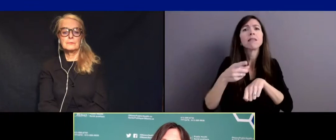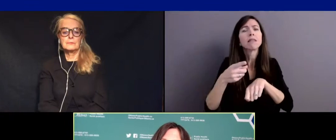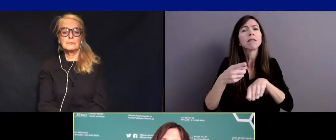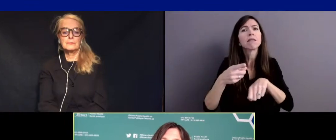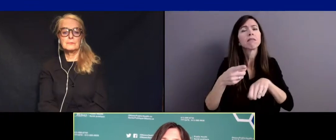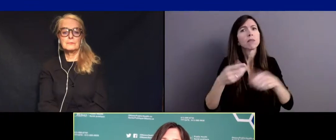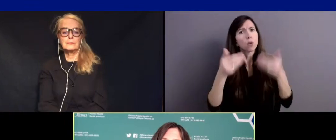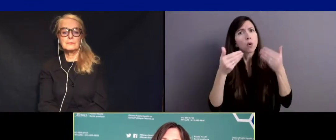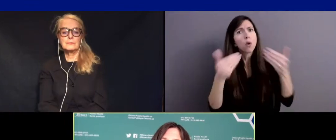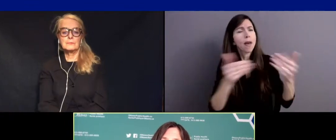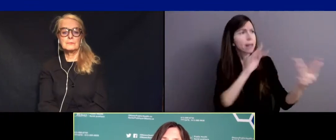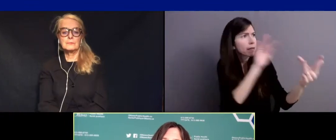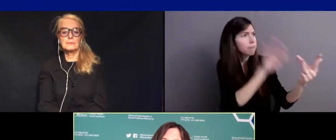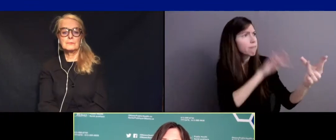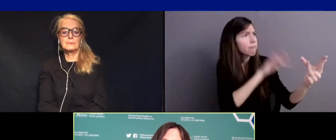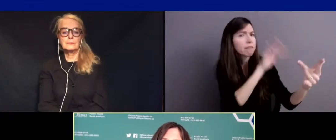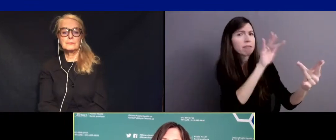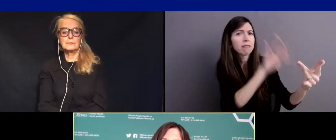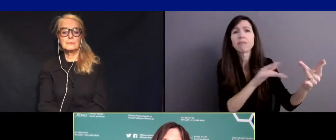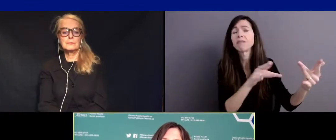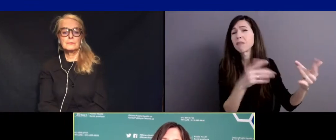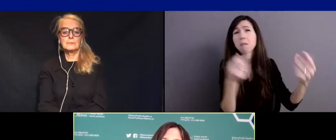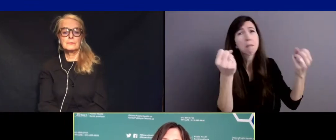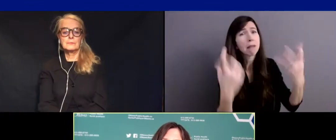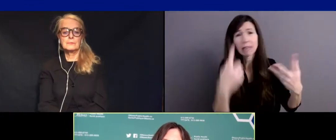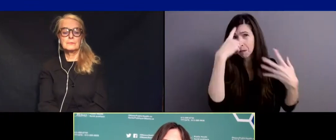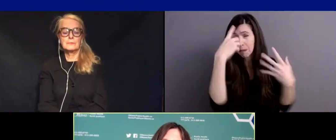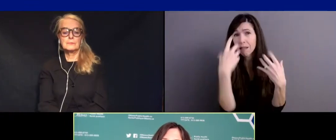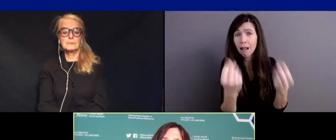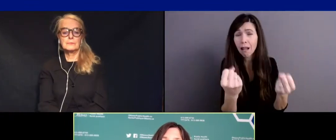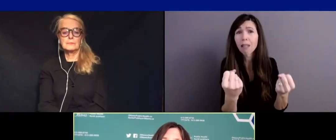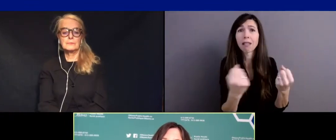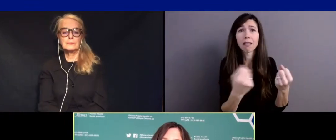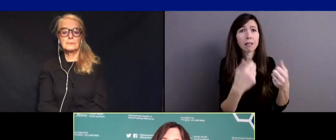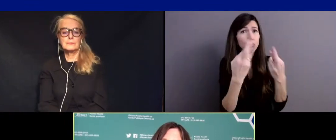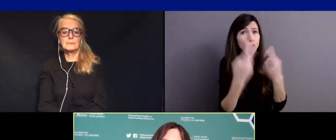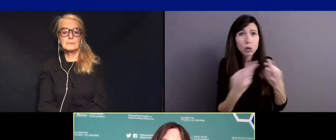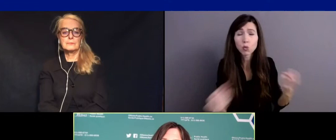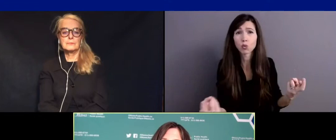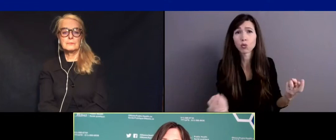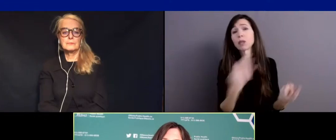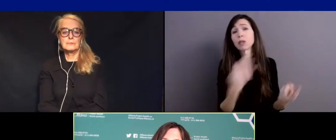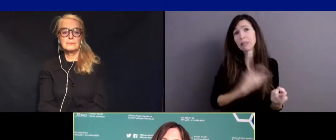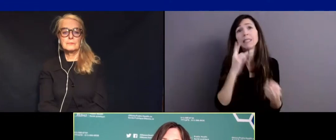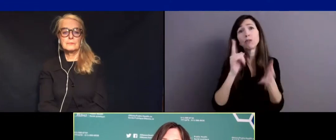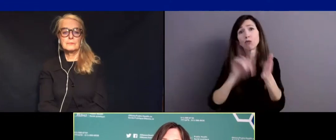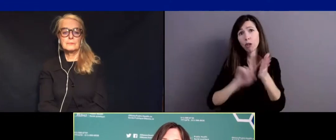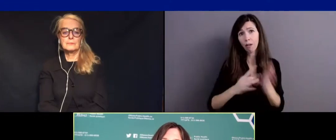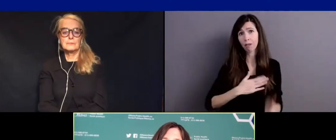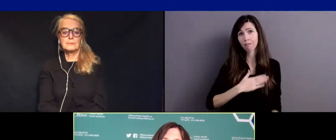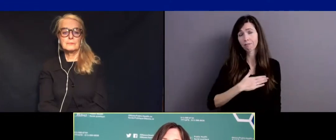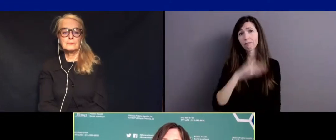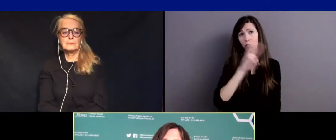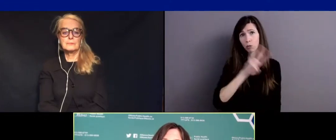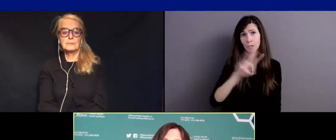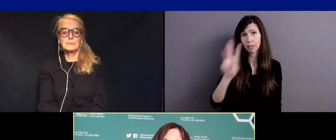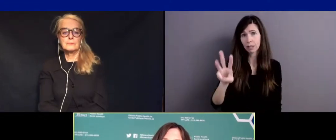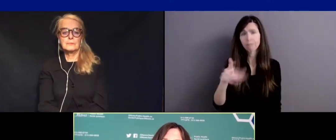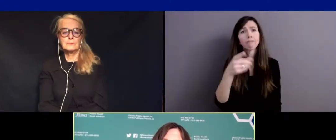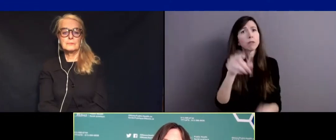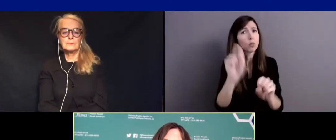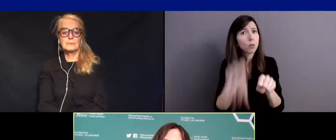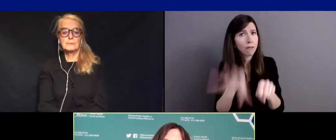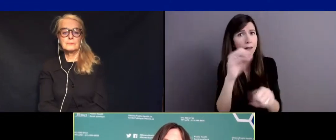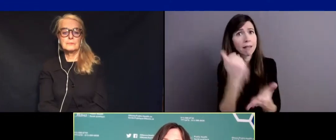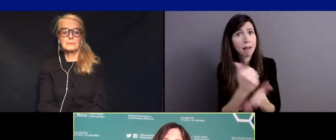okay. And there are a number of mental health resources available on our website where people can find help. Our community